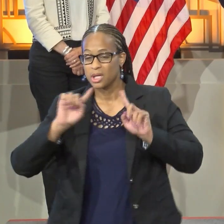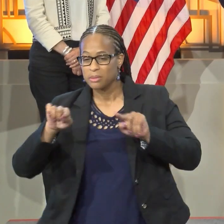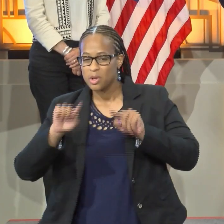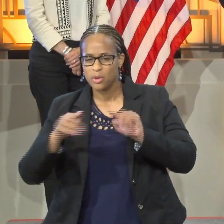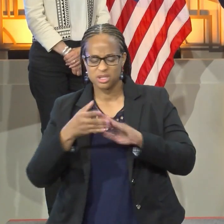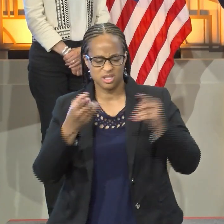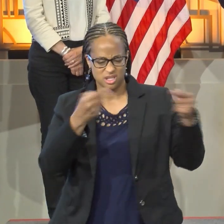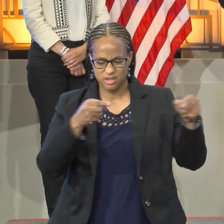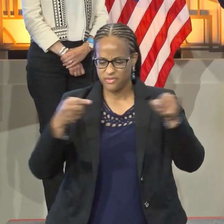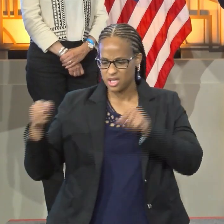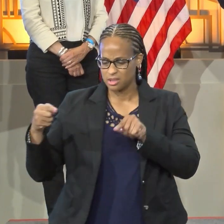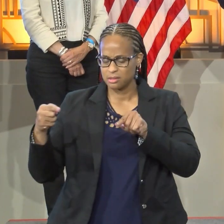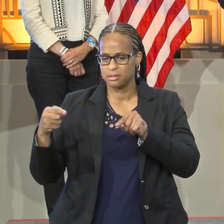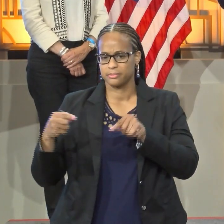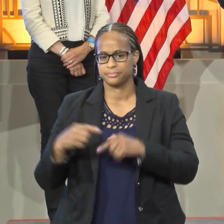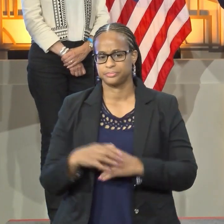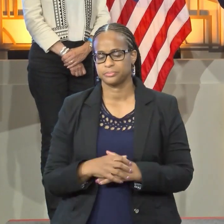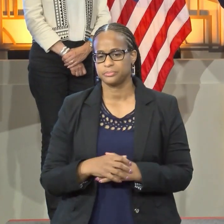events, these